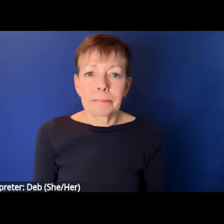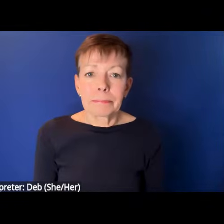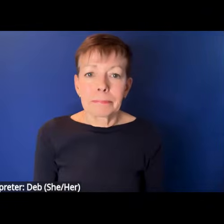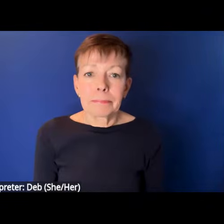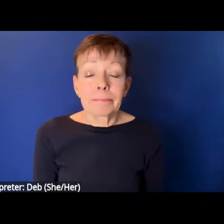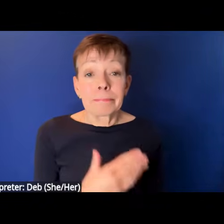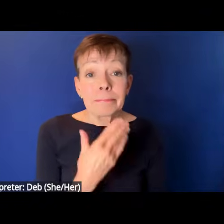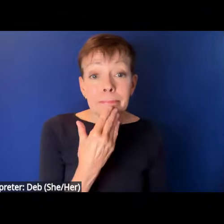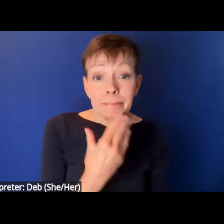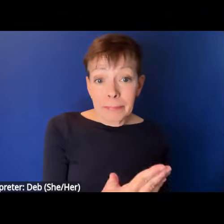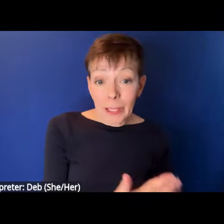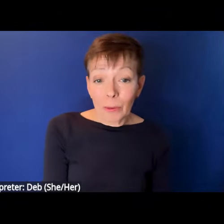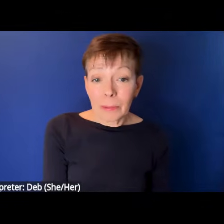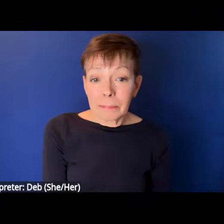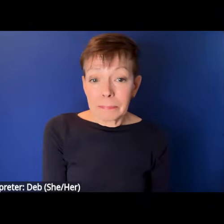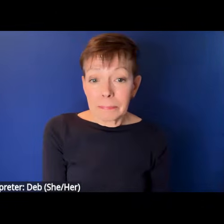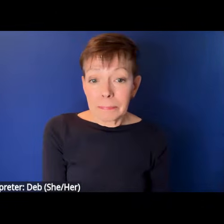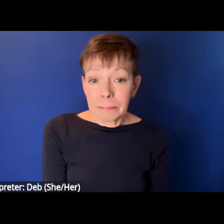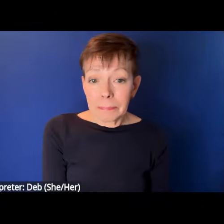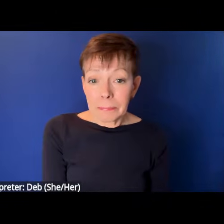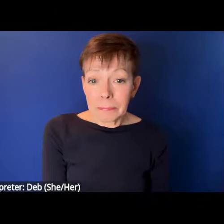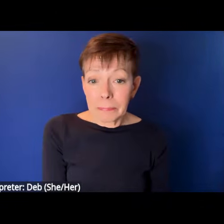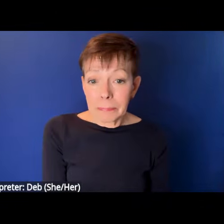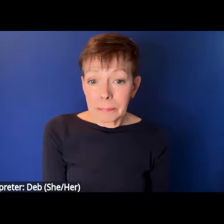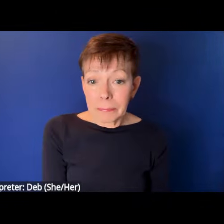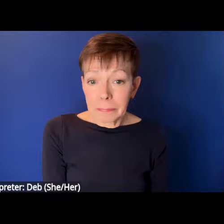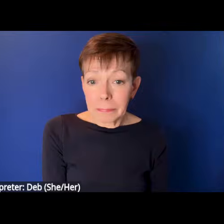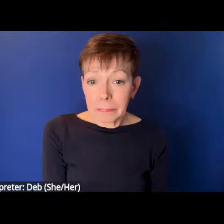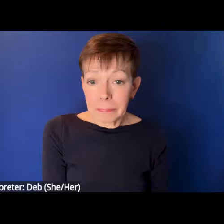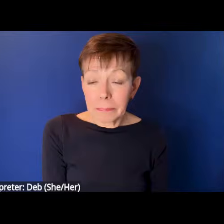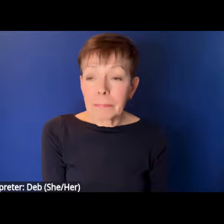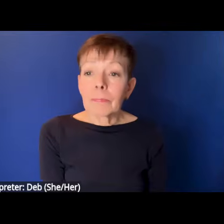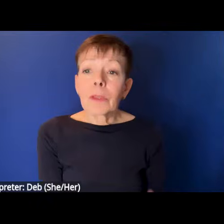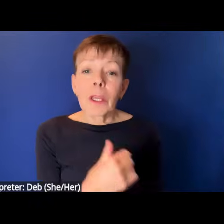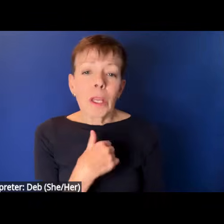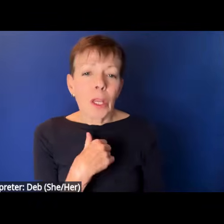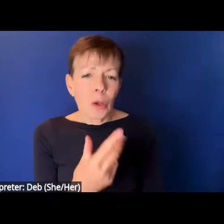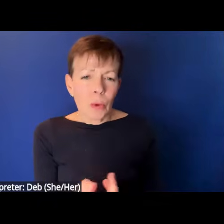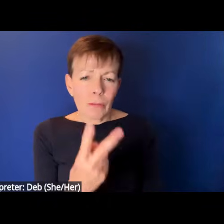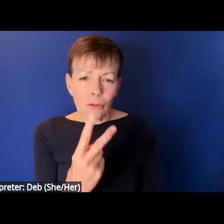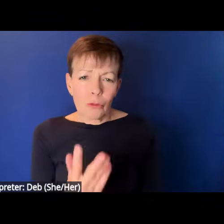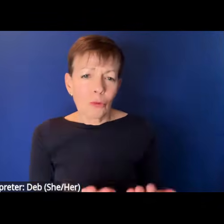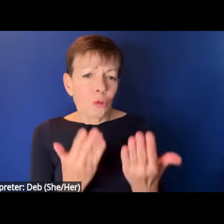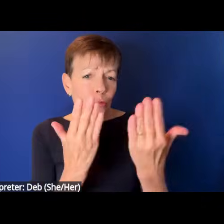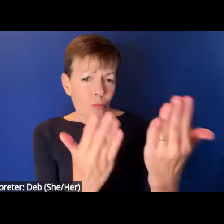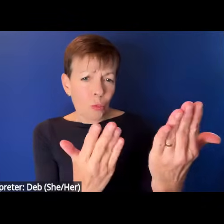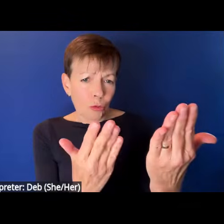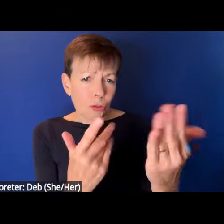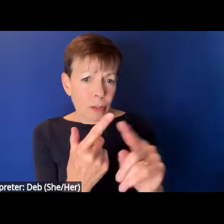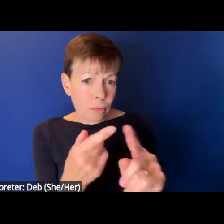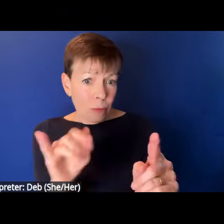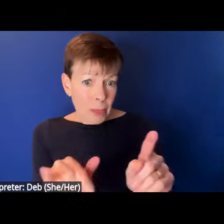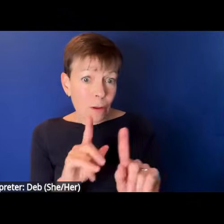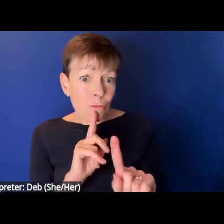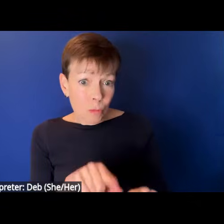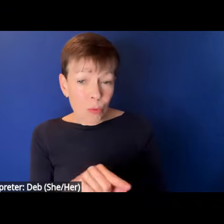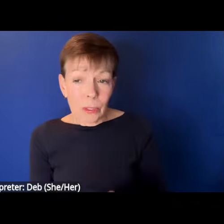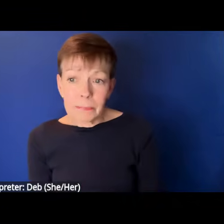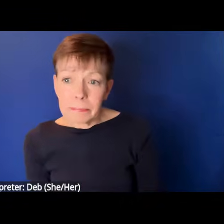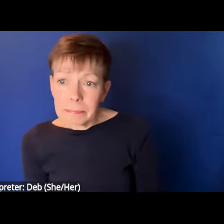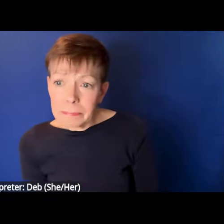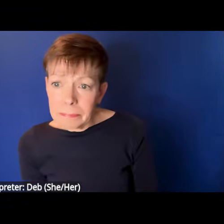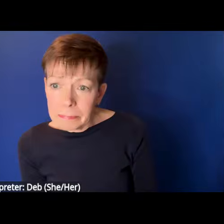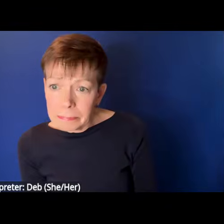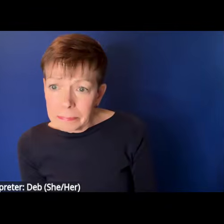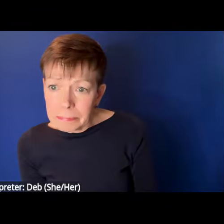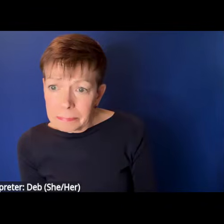Superintendent. So I know we do have a couple of recommended motions under Superintendent's report. One